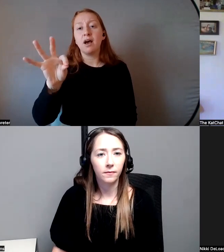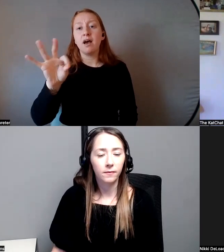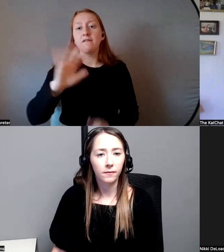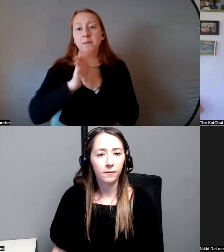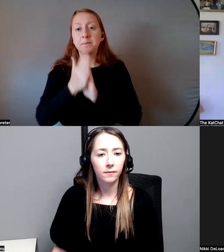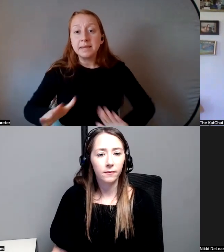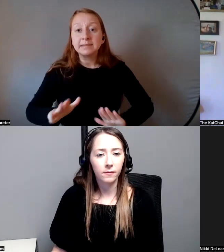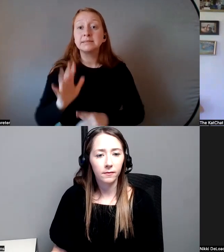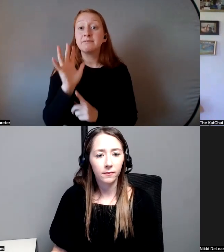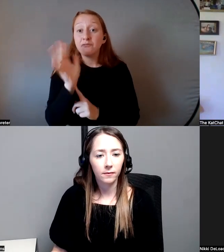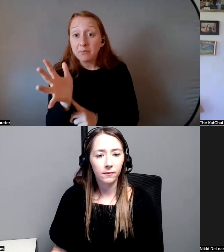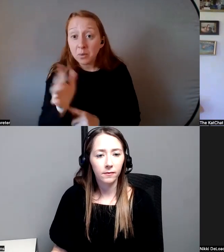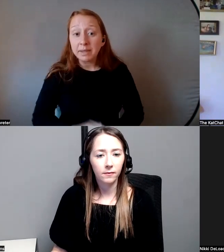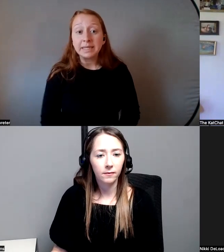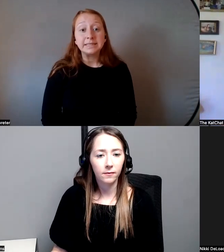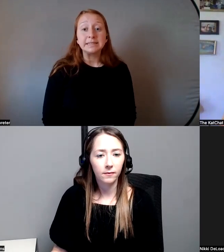5 More Minutes.